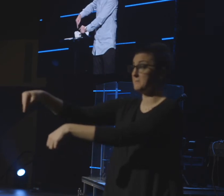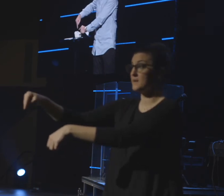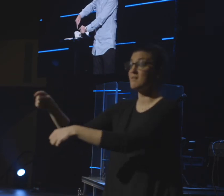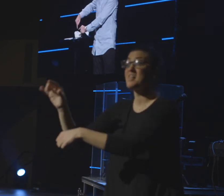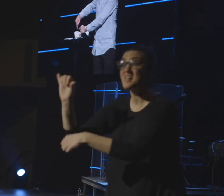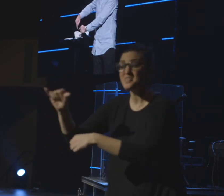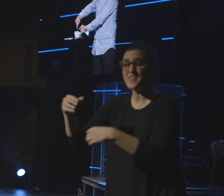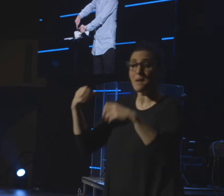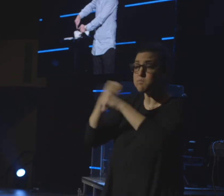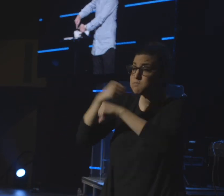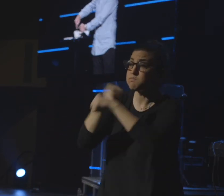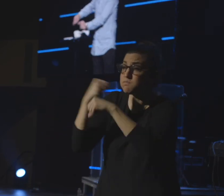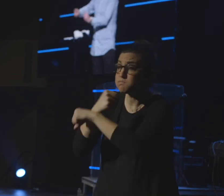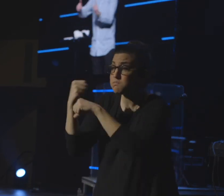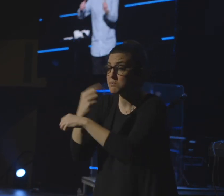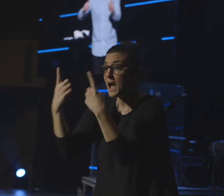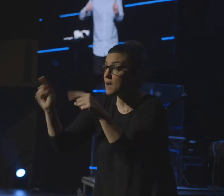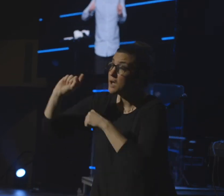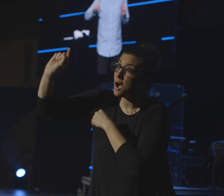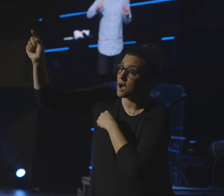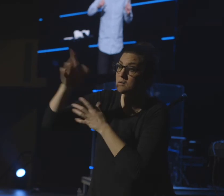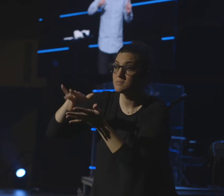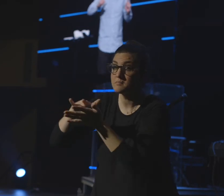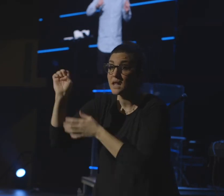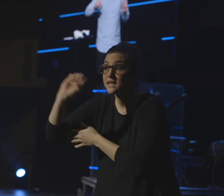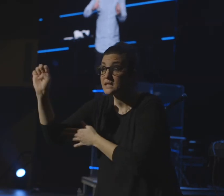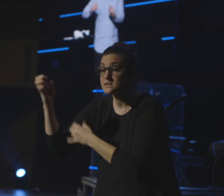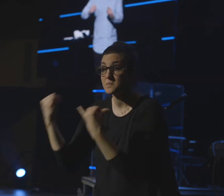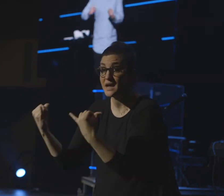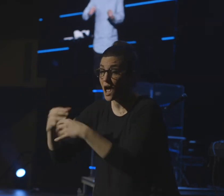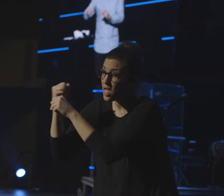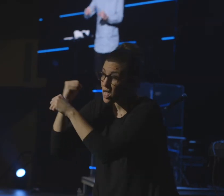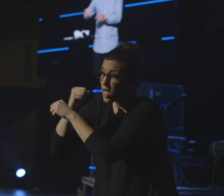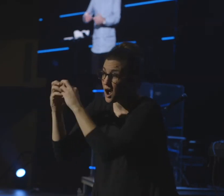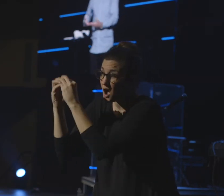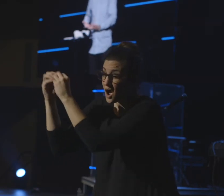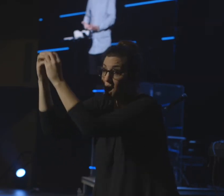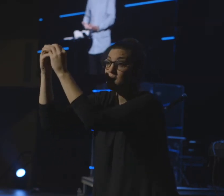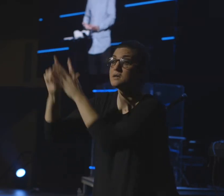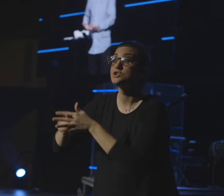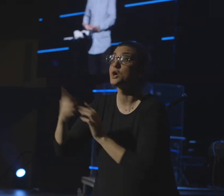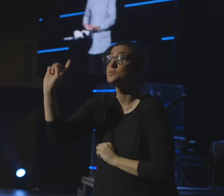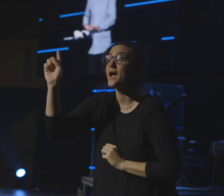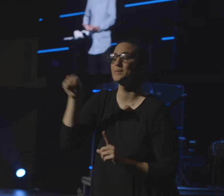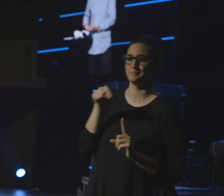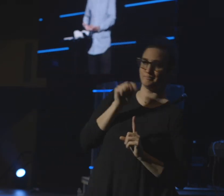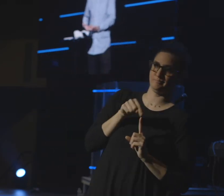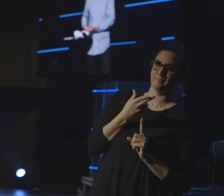16. But that's not the most amazing thing. Because that doesn't throw God. God blessed